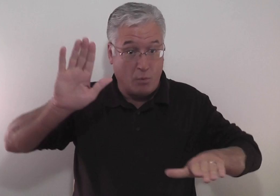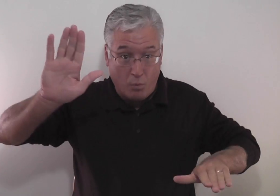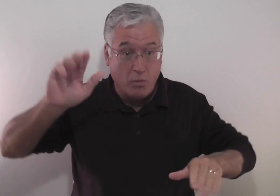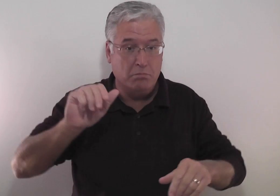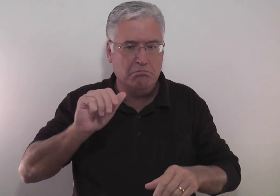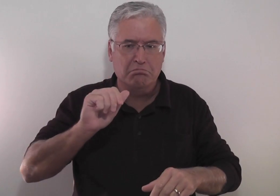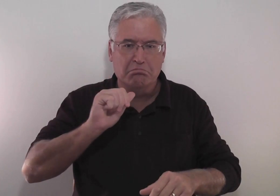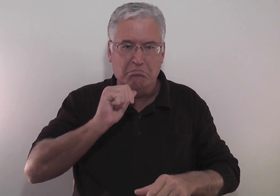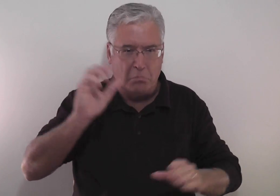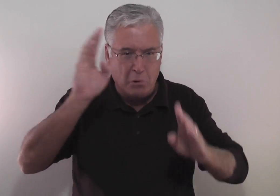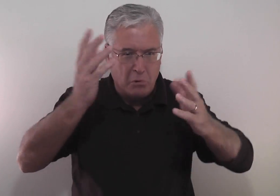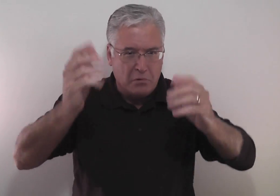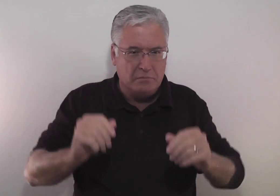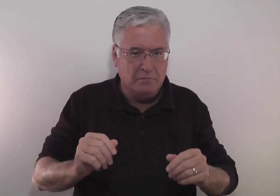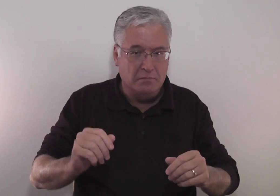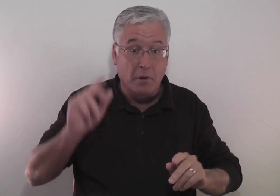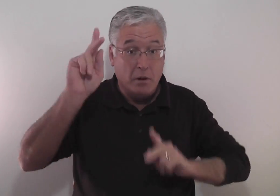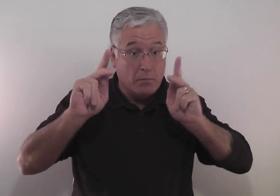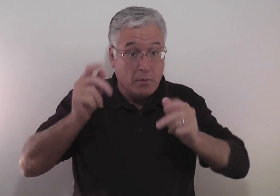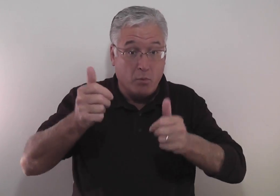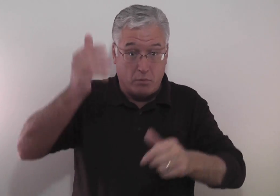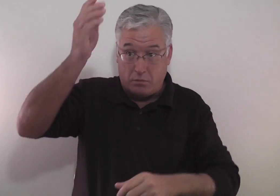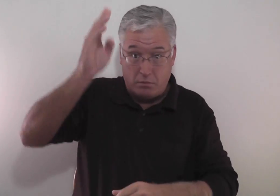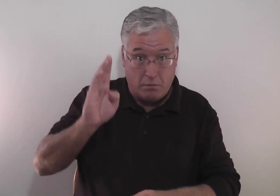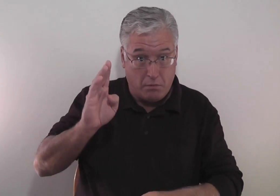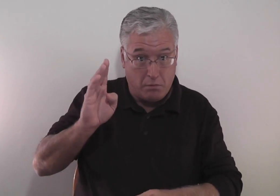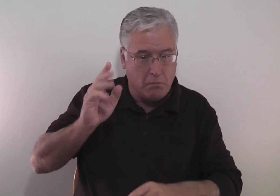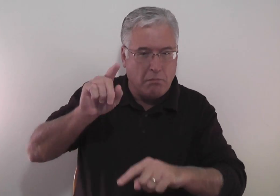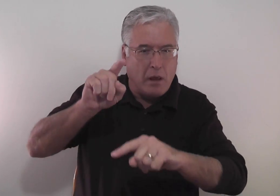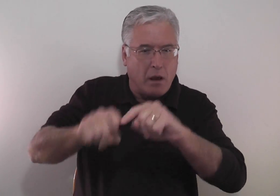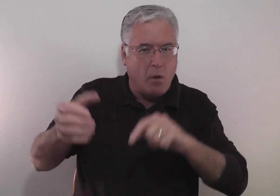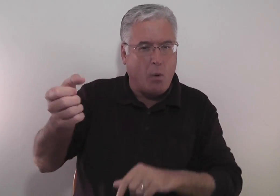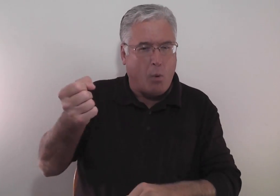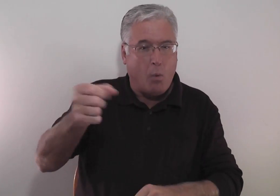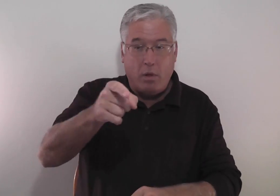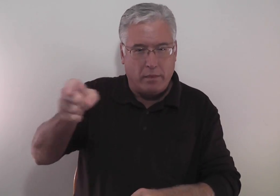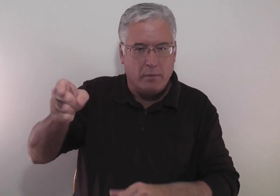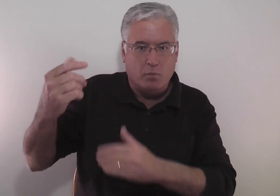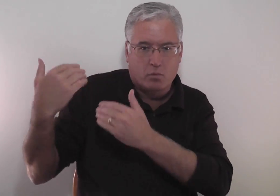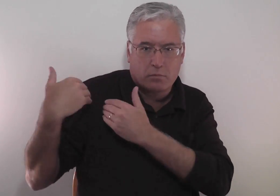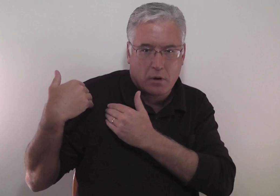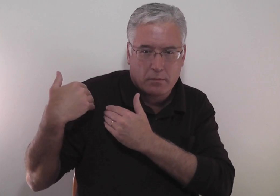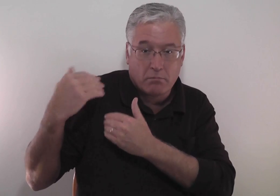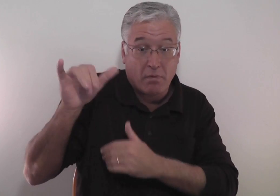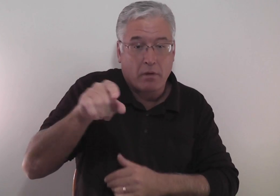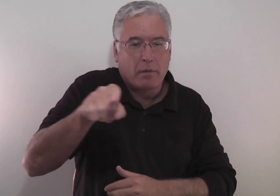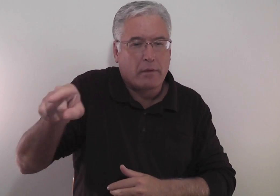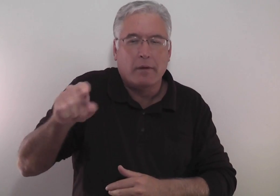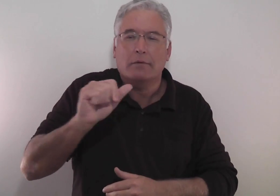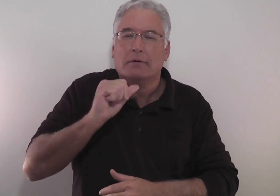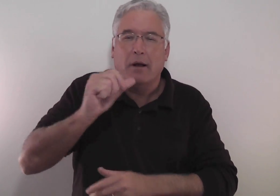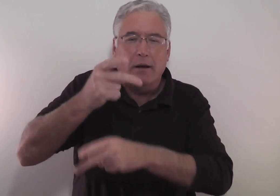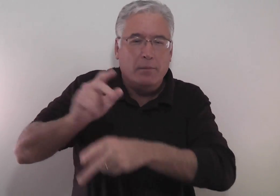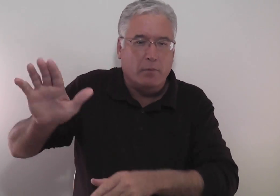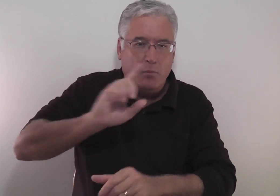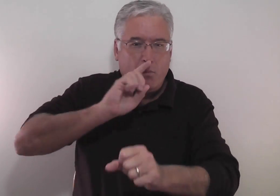okay if I break these vows. There's no problem. God can't hold them responsible for